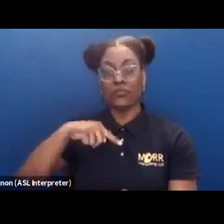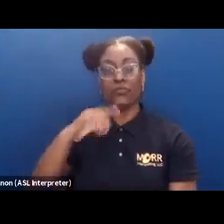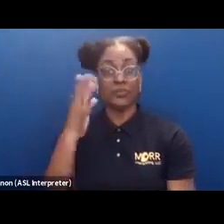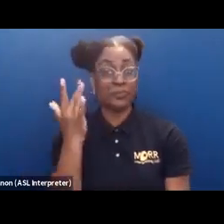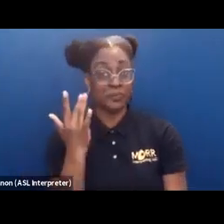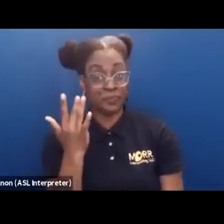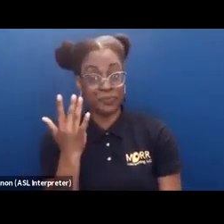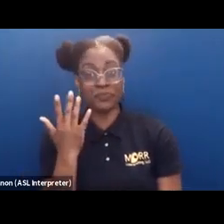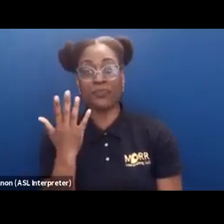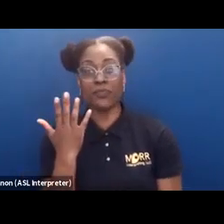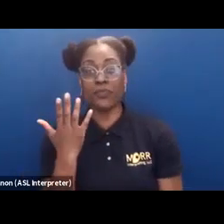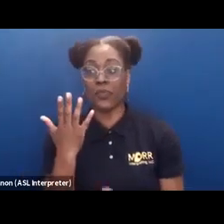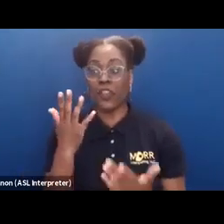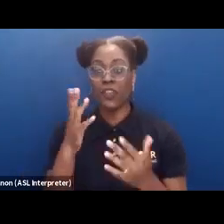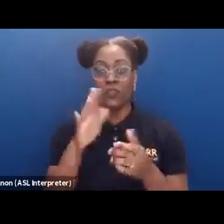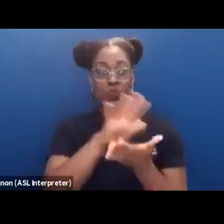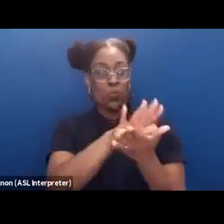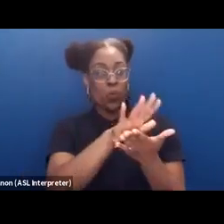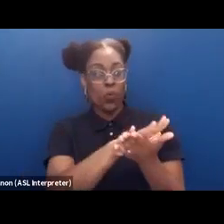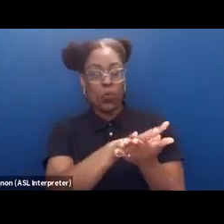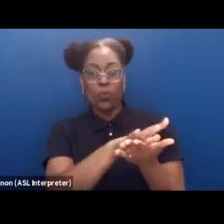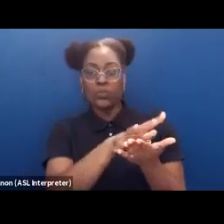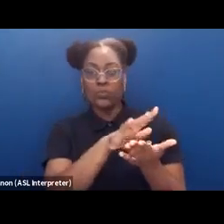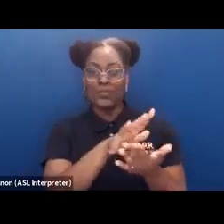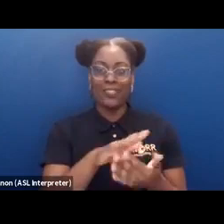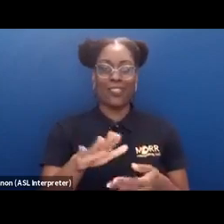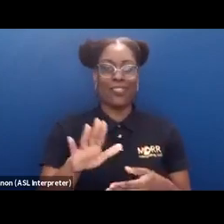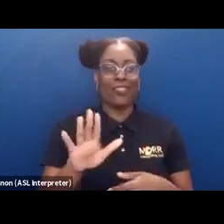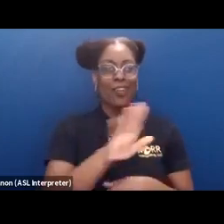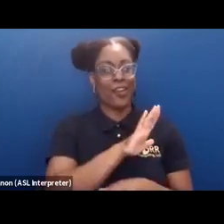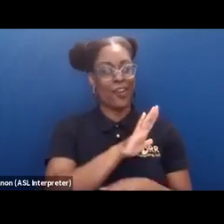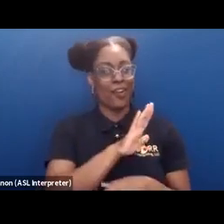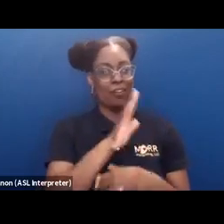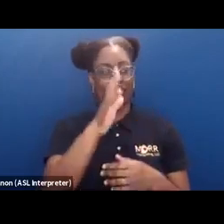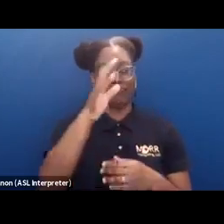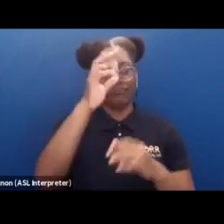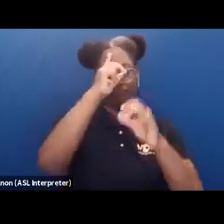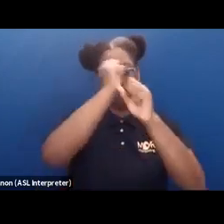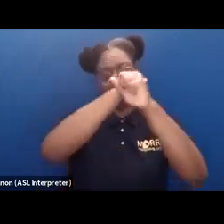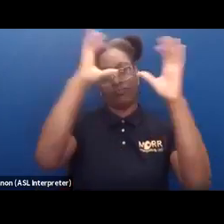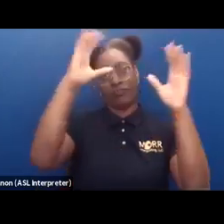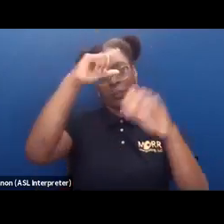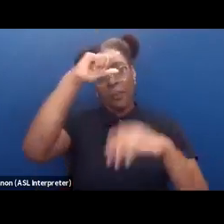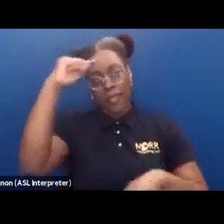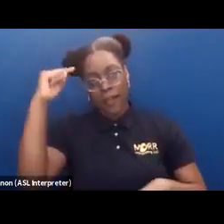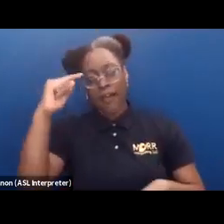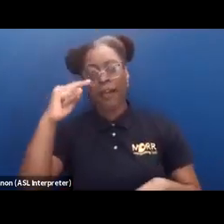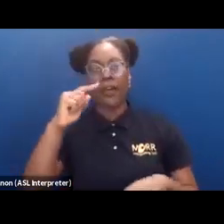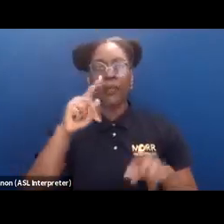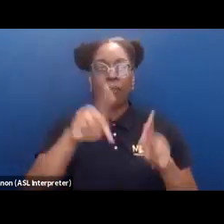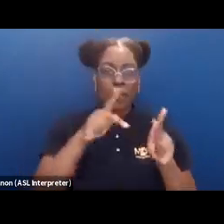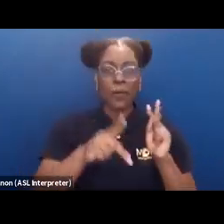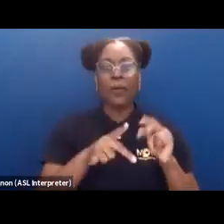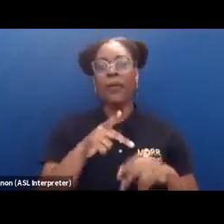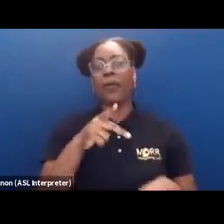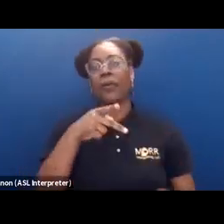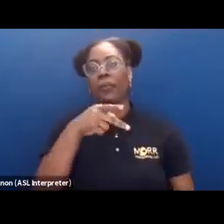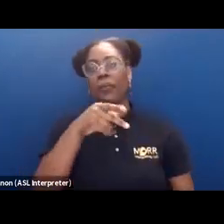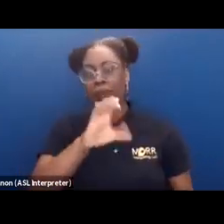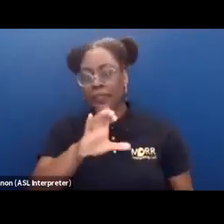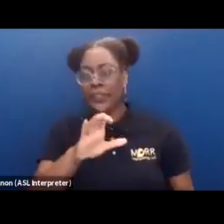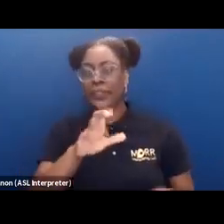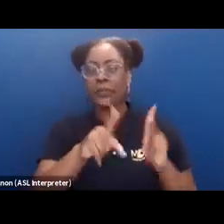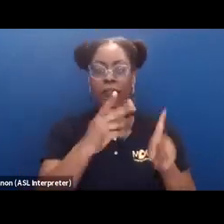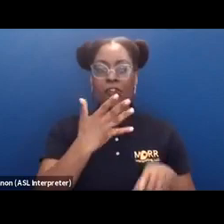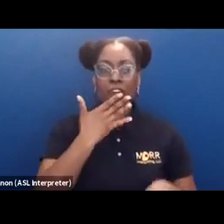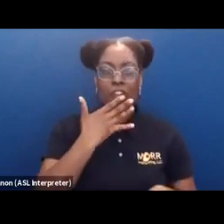because of how the schools constitute Black and people of color as disabled. So in fact,